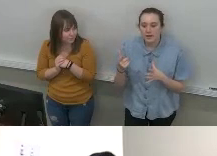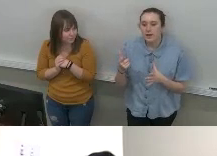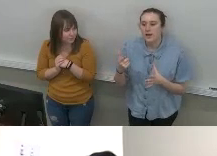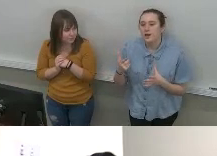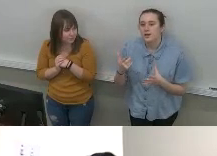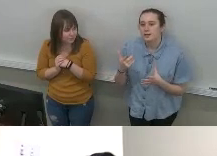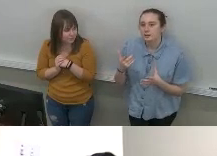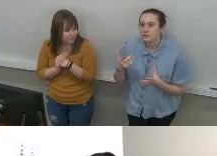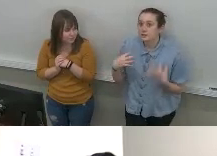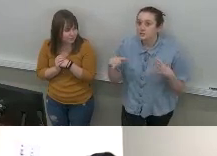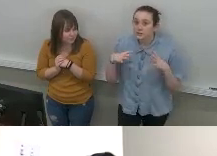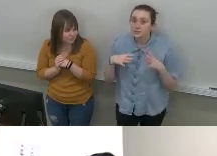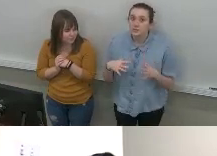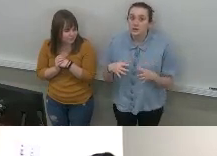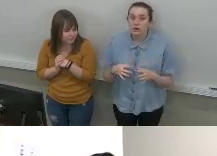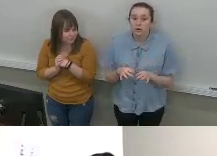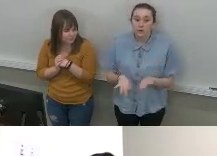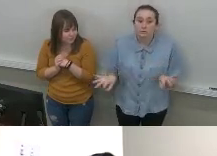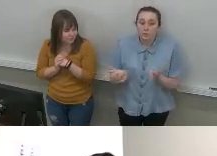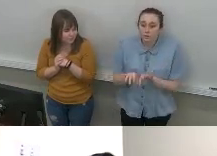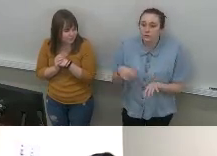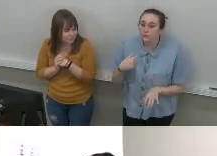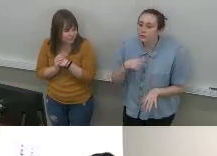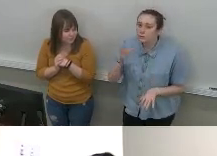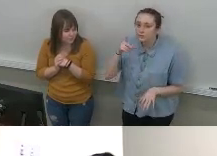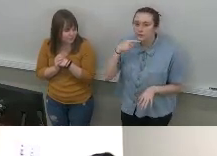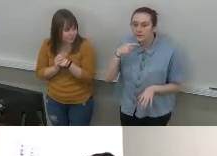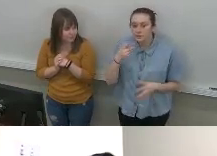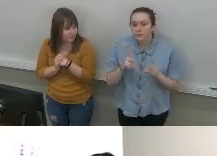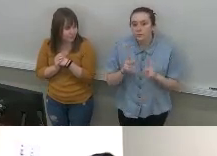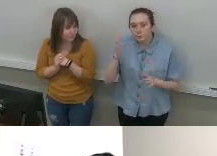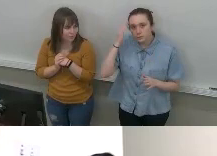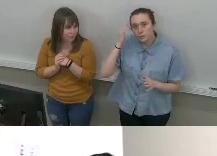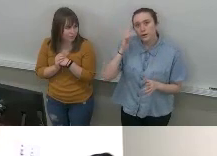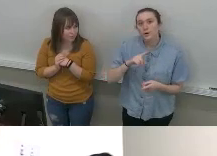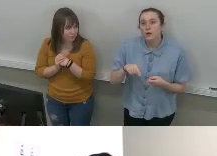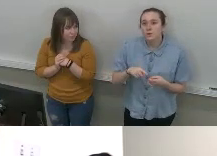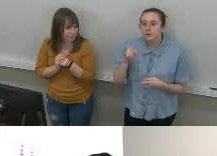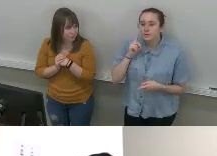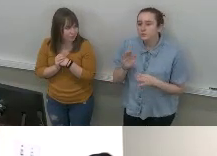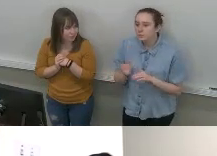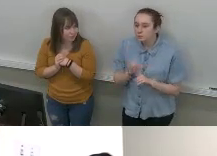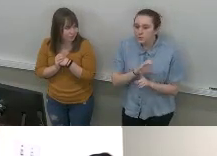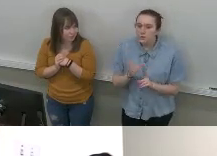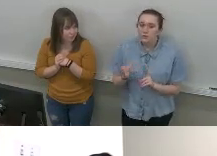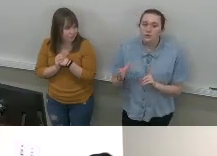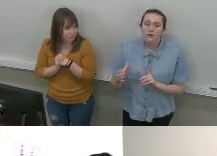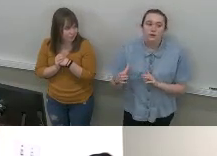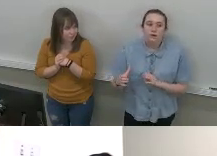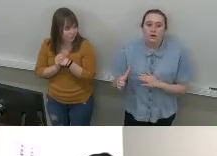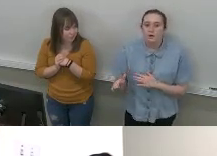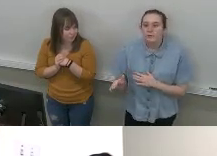events, and these events are important not only for hearing people to know about, but the deaf